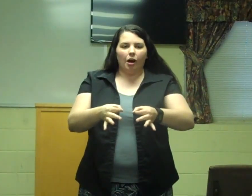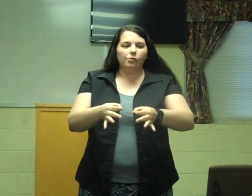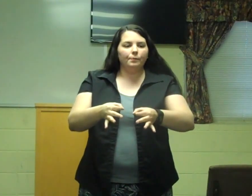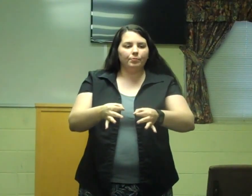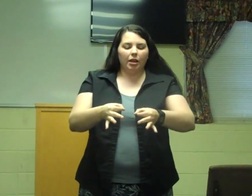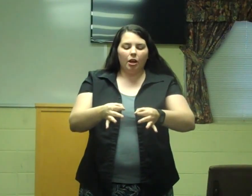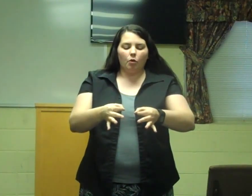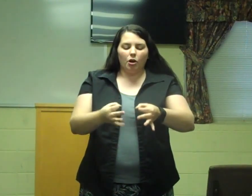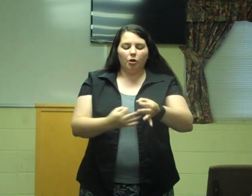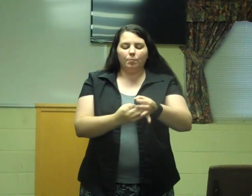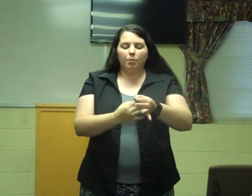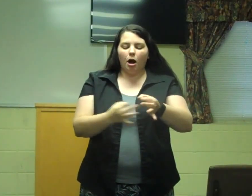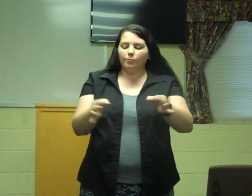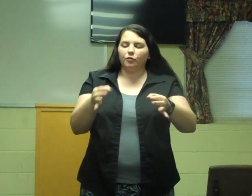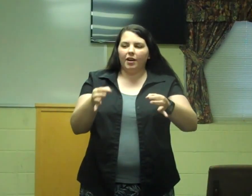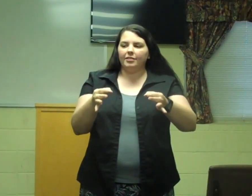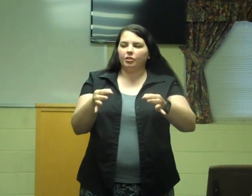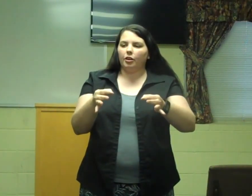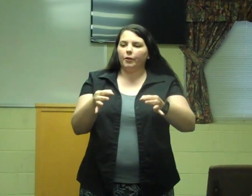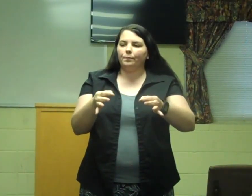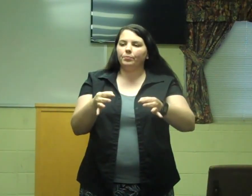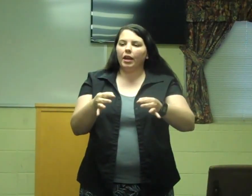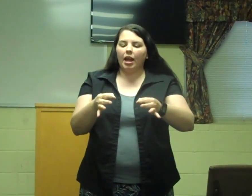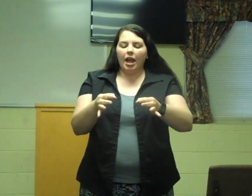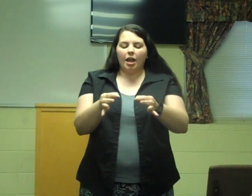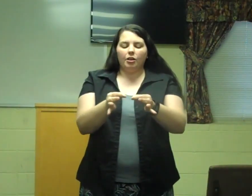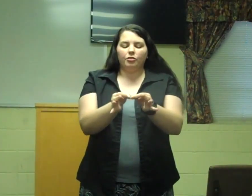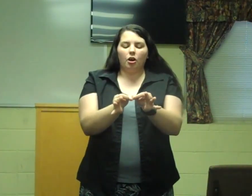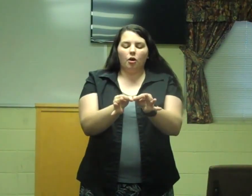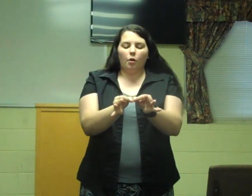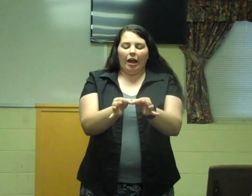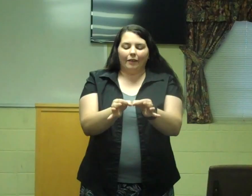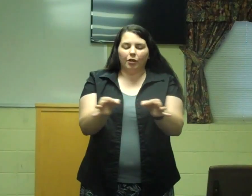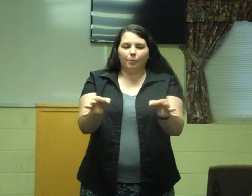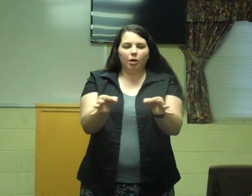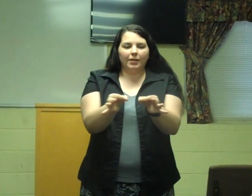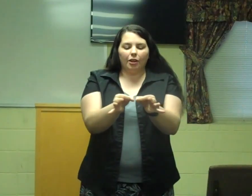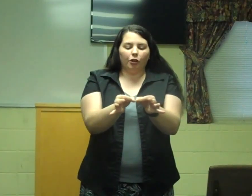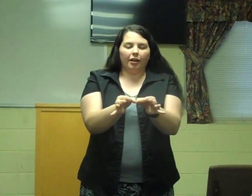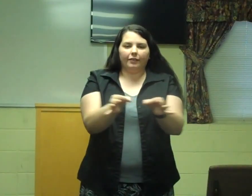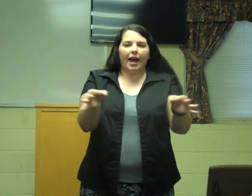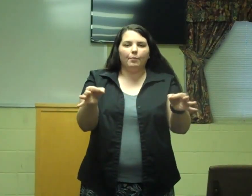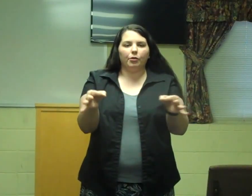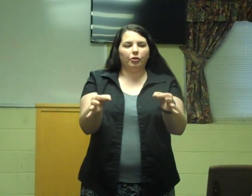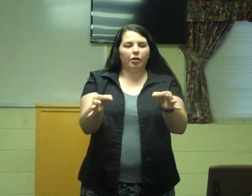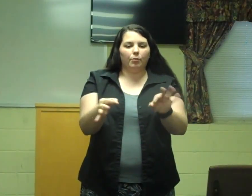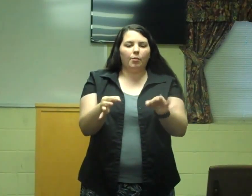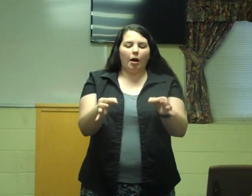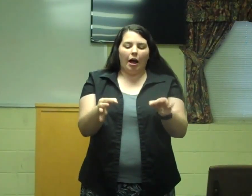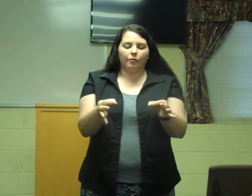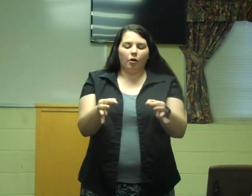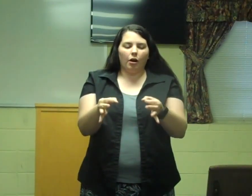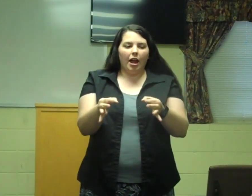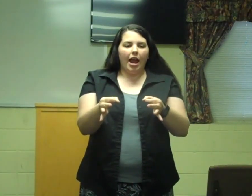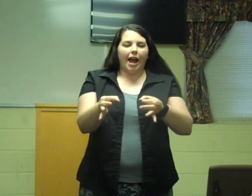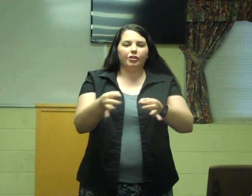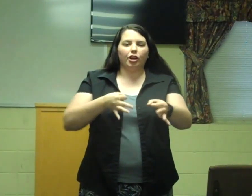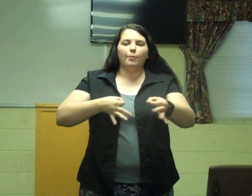down where your palms are facing each other. So if you're going to put them together, it look like that, but you're going to put them apart, and it's going to go